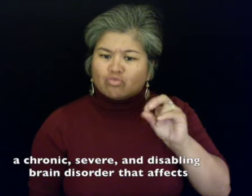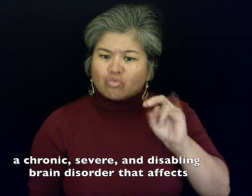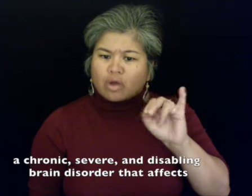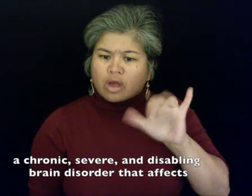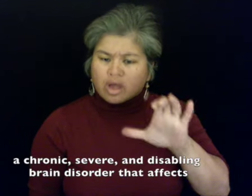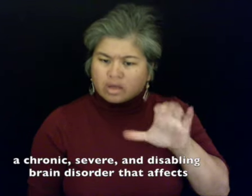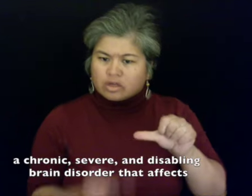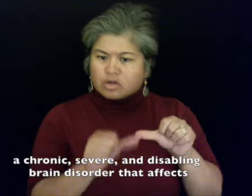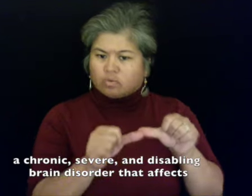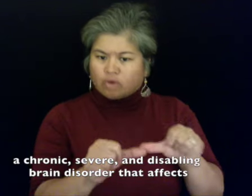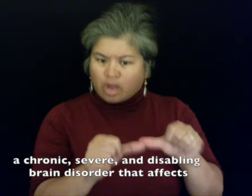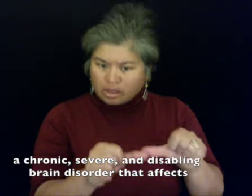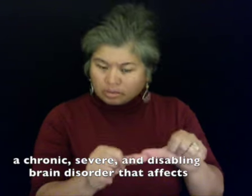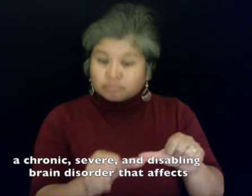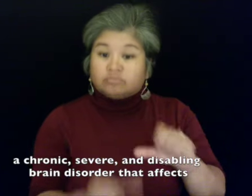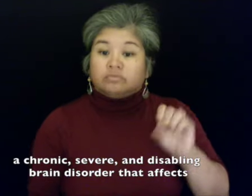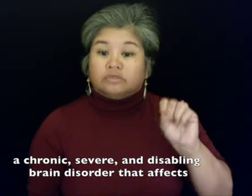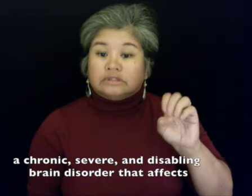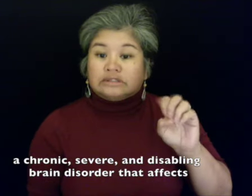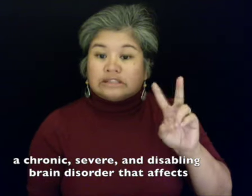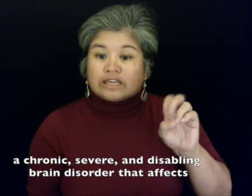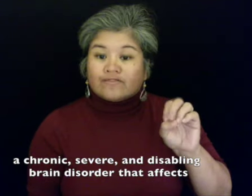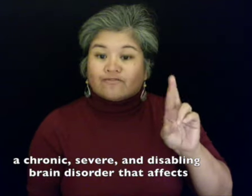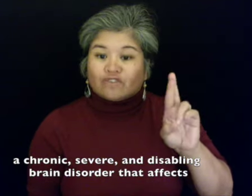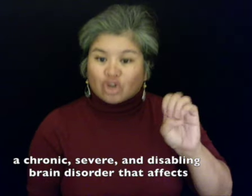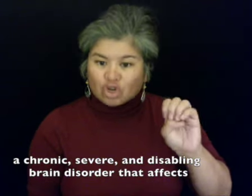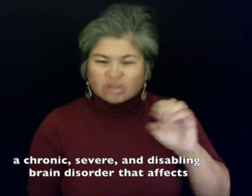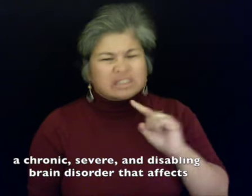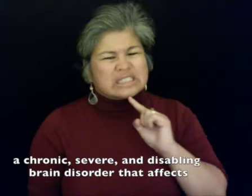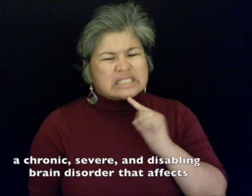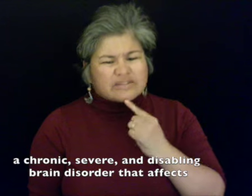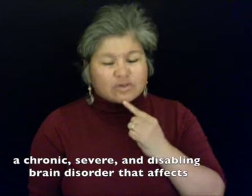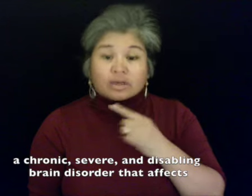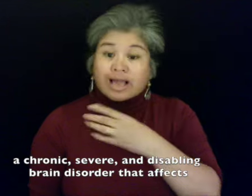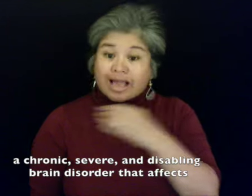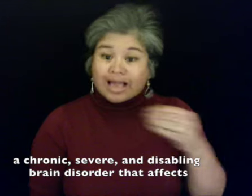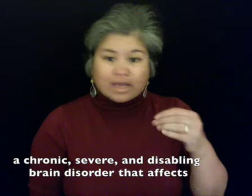a chronic, severe, and disabling brain disorder that affects